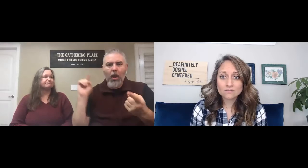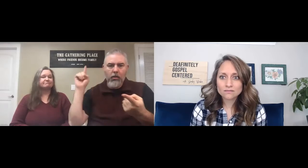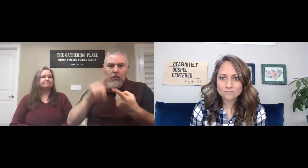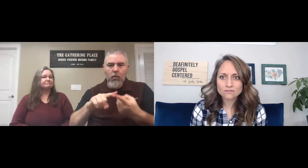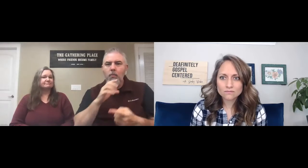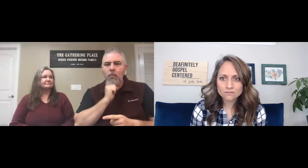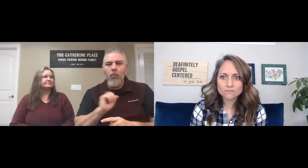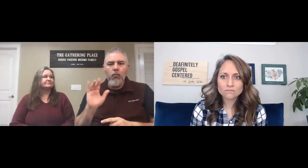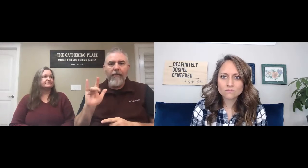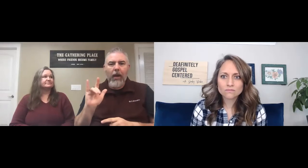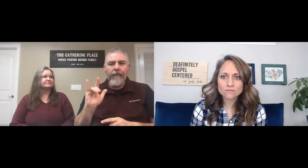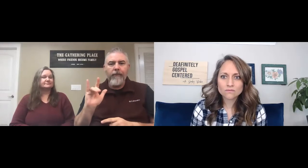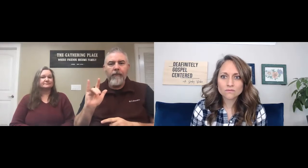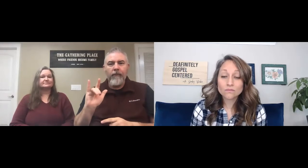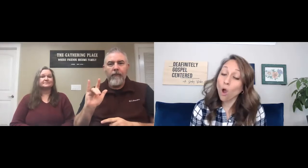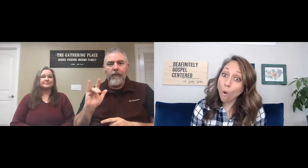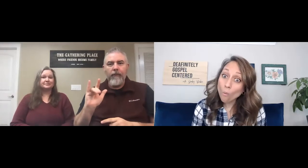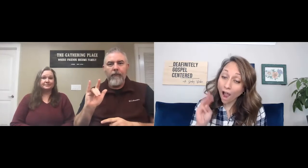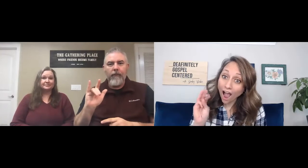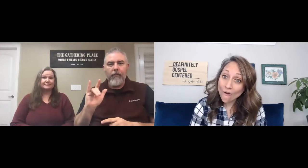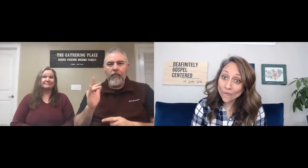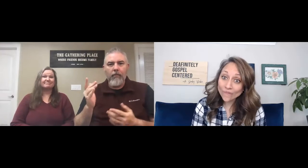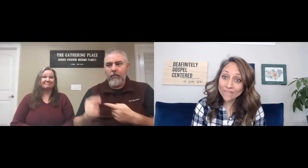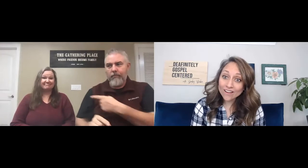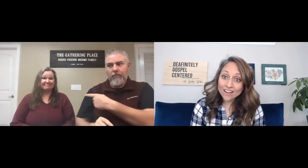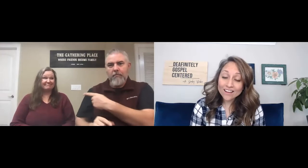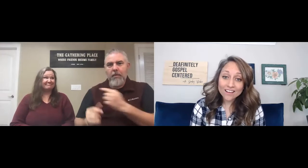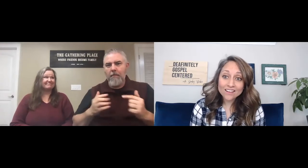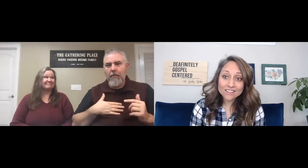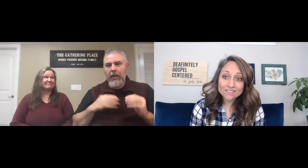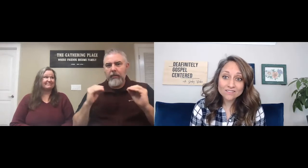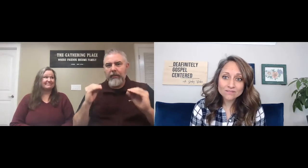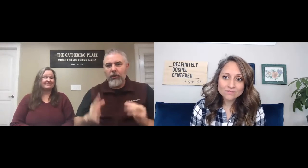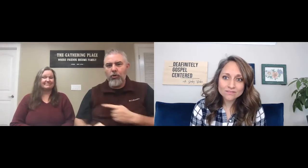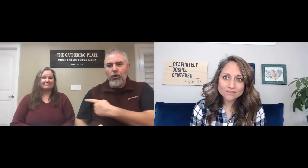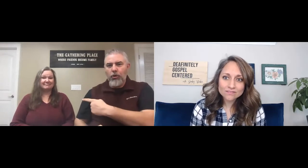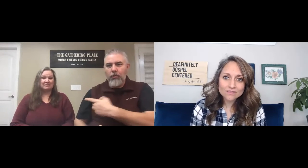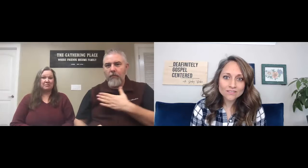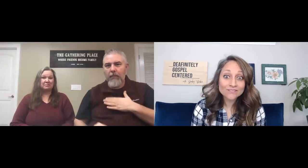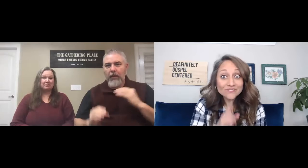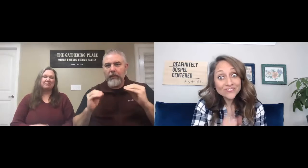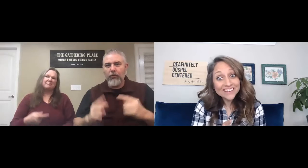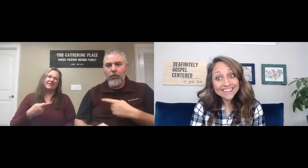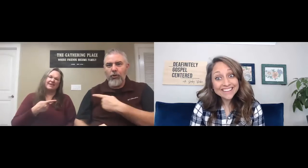I didn't know sign language until I was about 25 years old. So, my wife was my teacher.